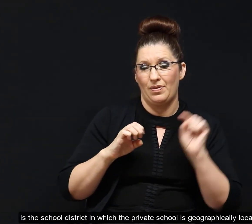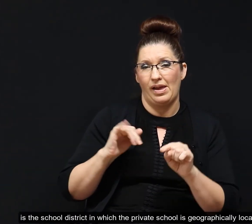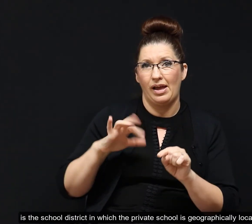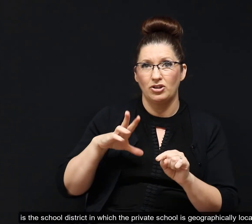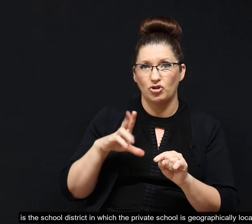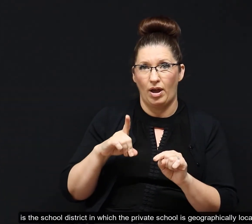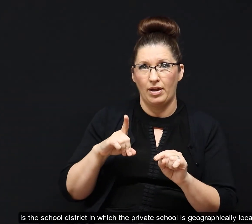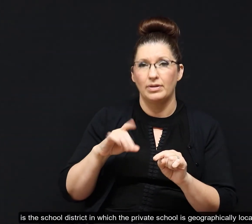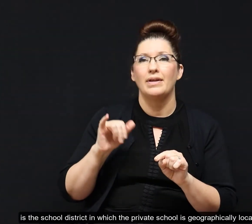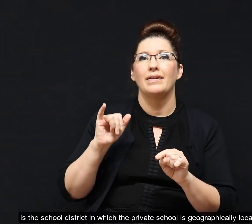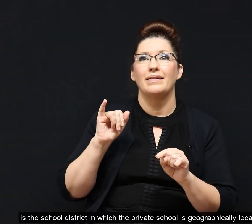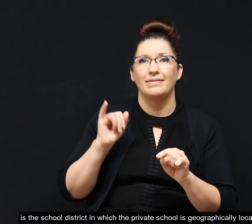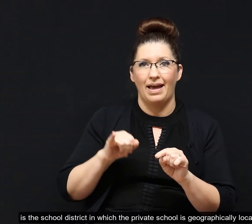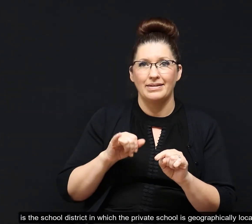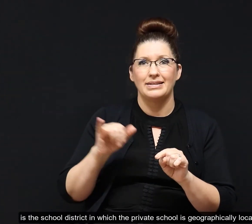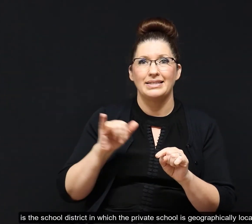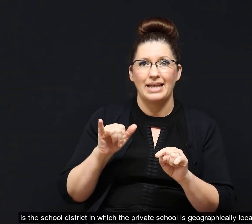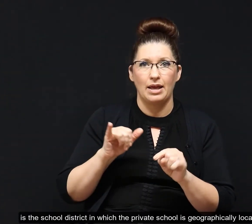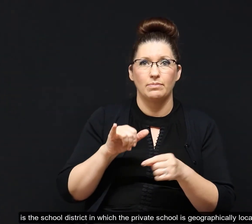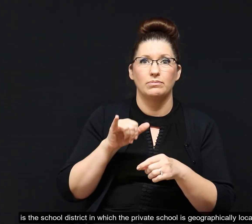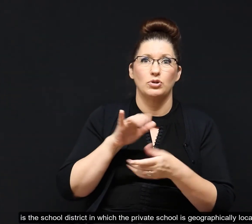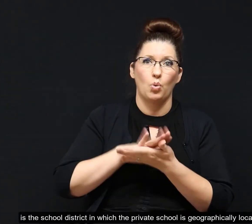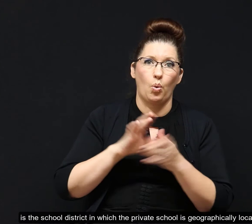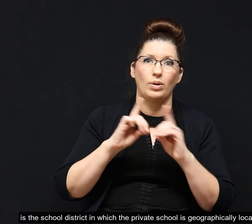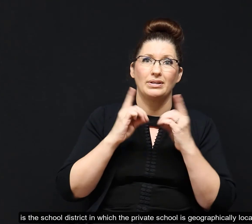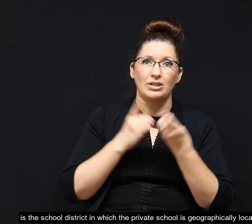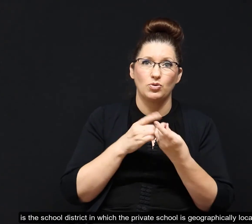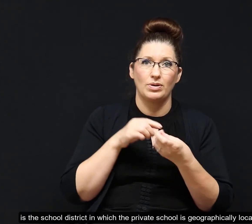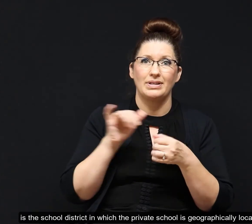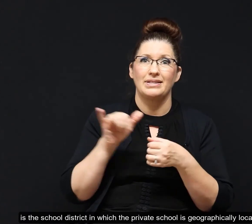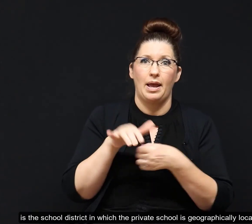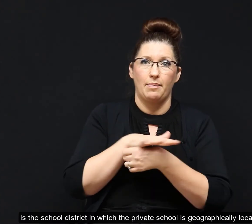district in which the private school is geographically located.